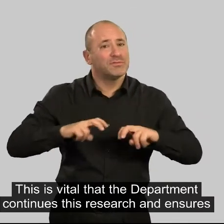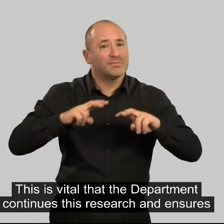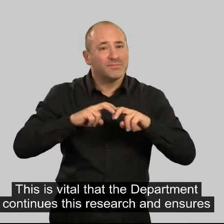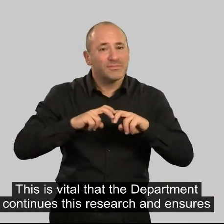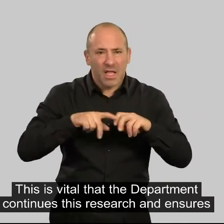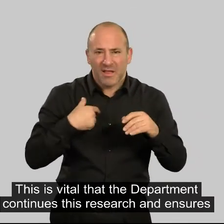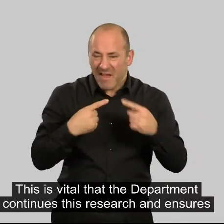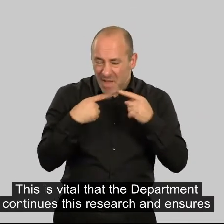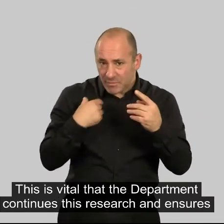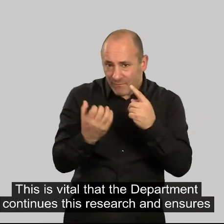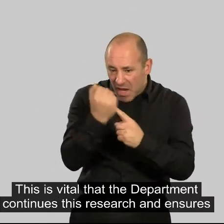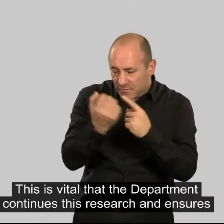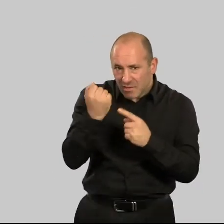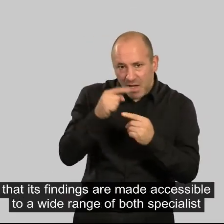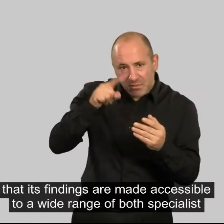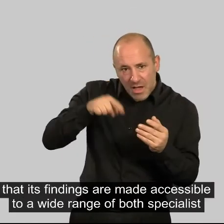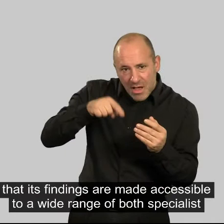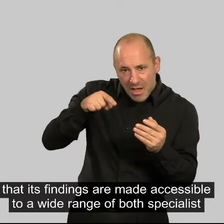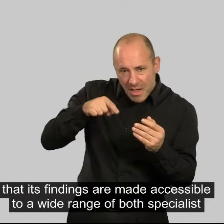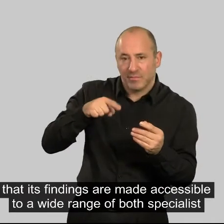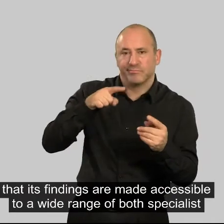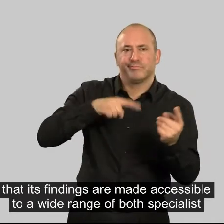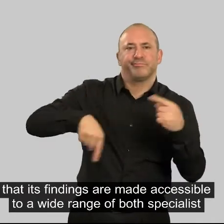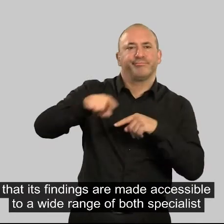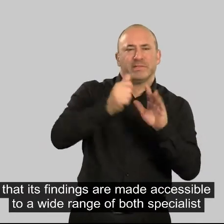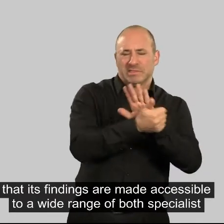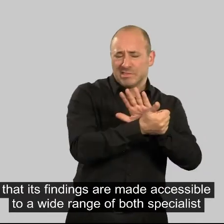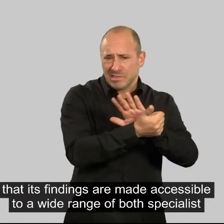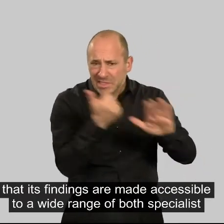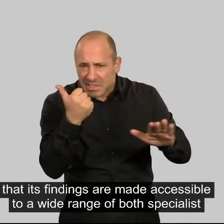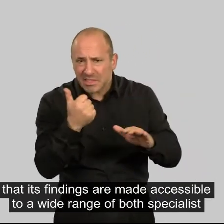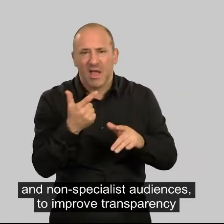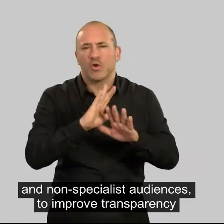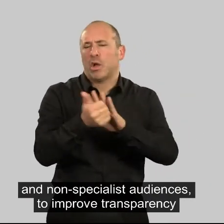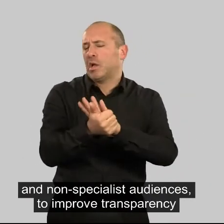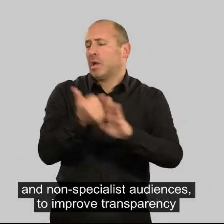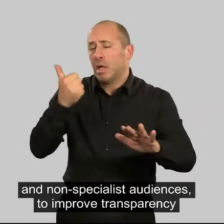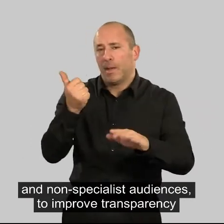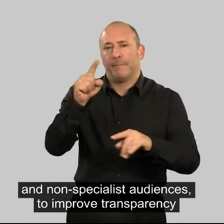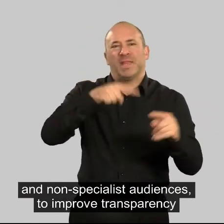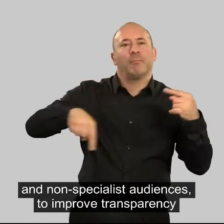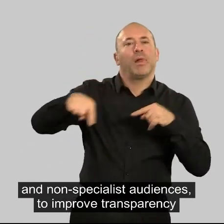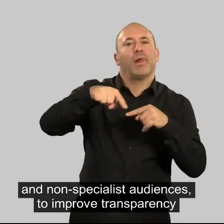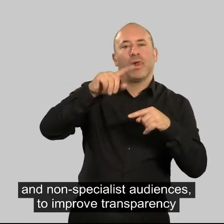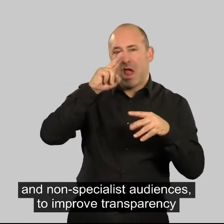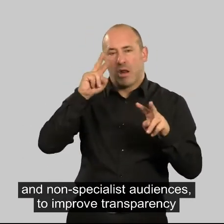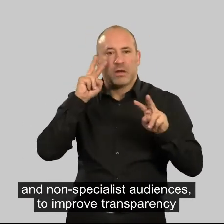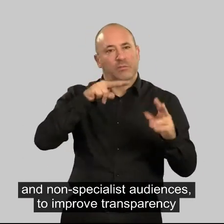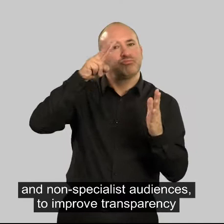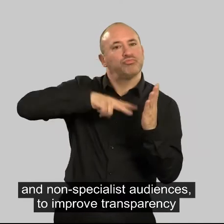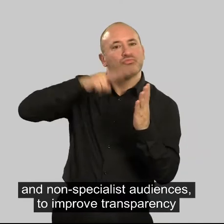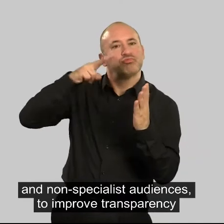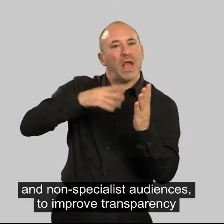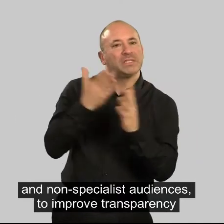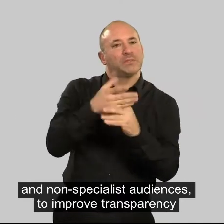department continues this research and ensures that its findings are made accessible to a wide range of both